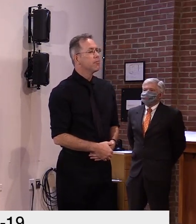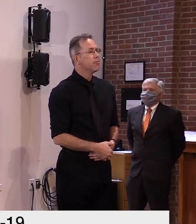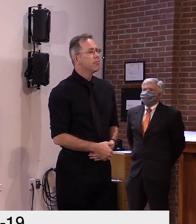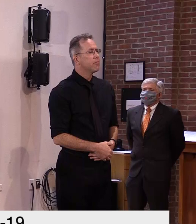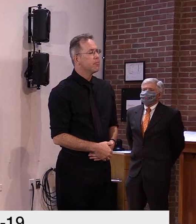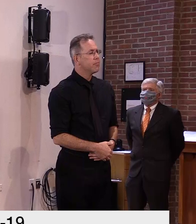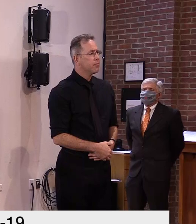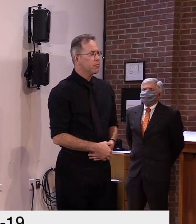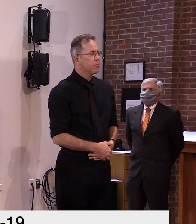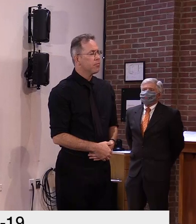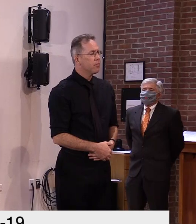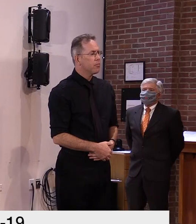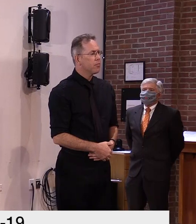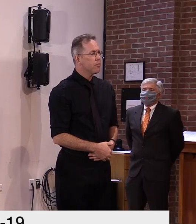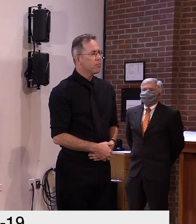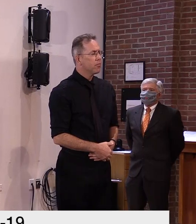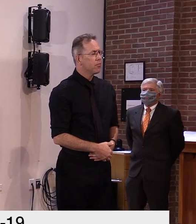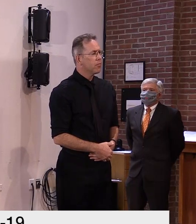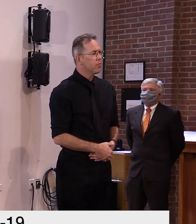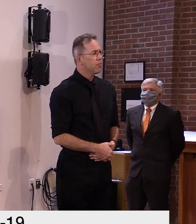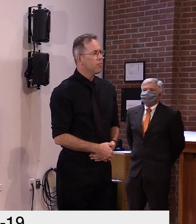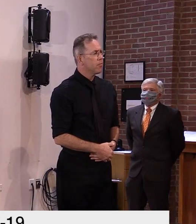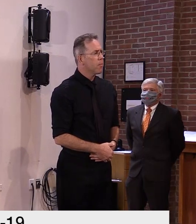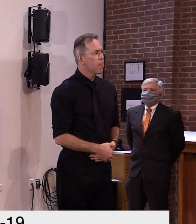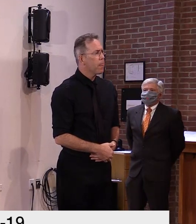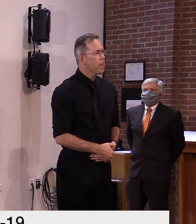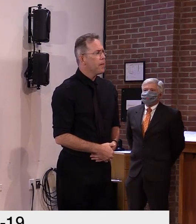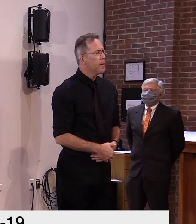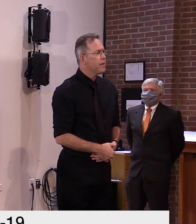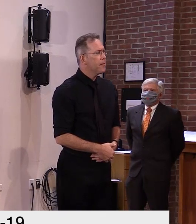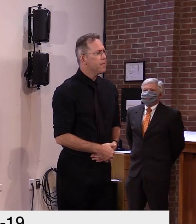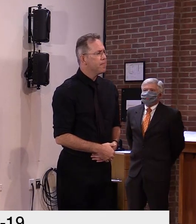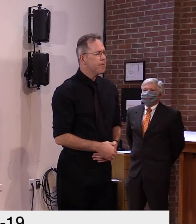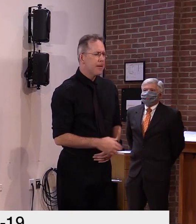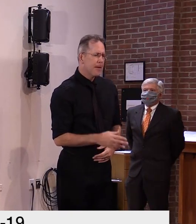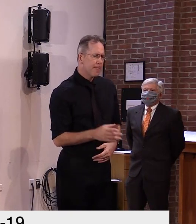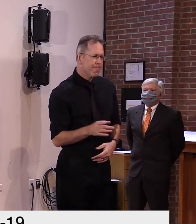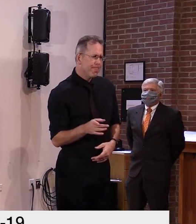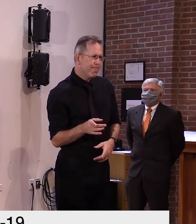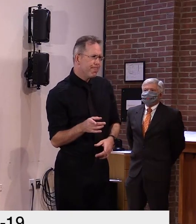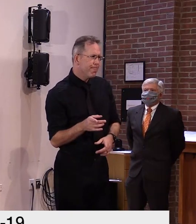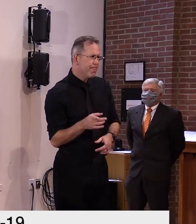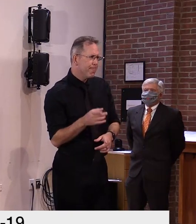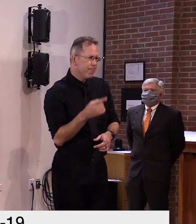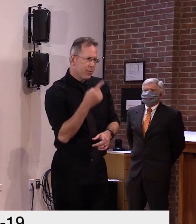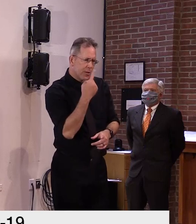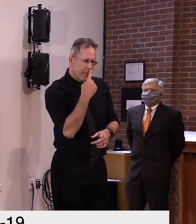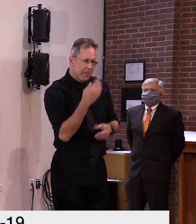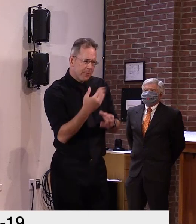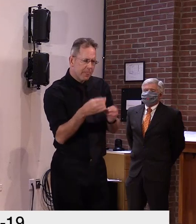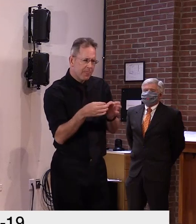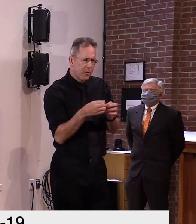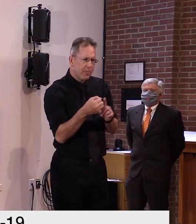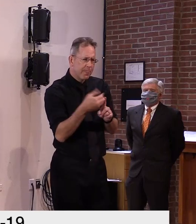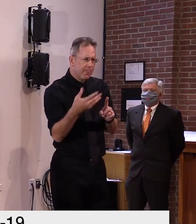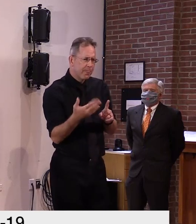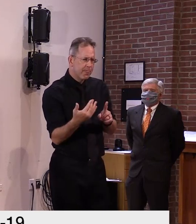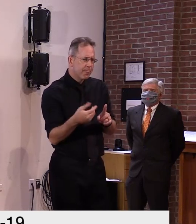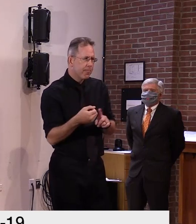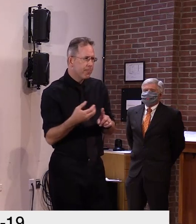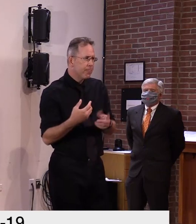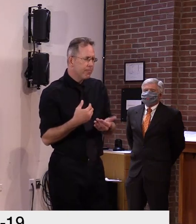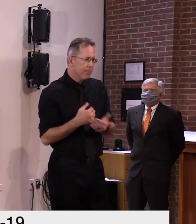Greg, you're going to have to illuminate a little more and help us understand exactly what you're talking about.